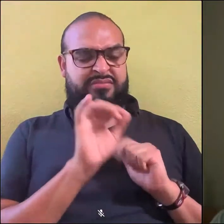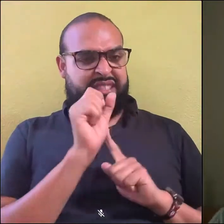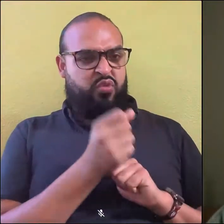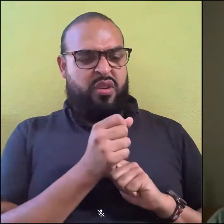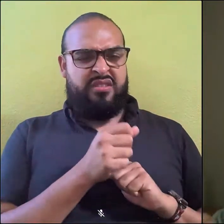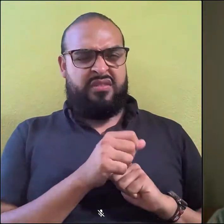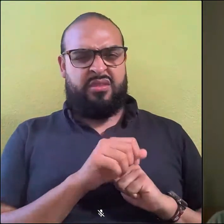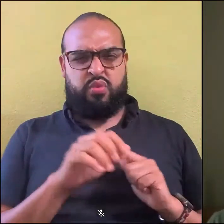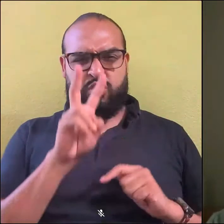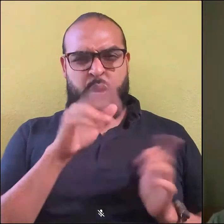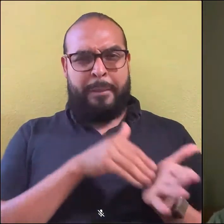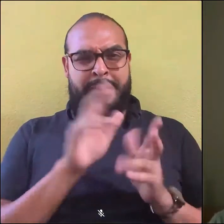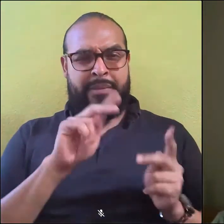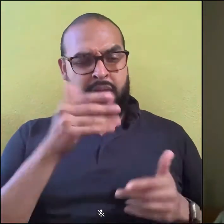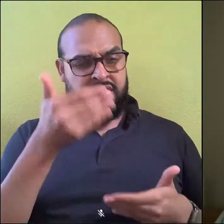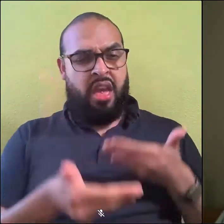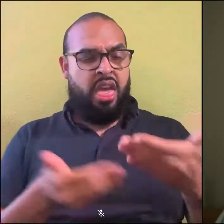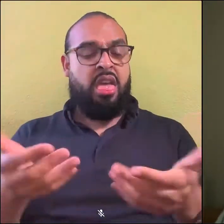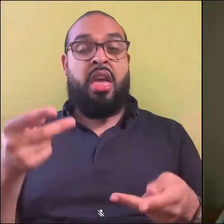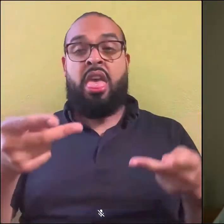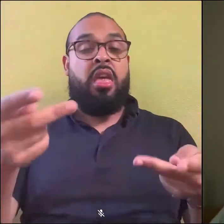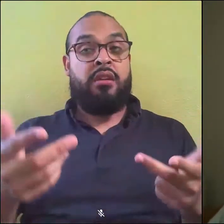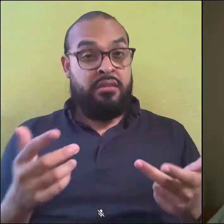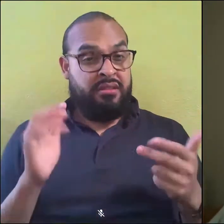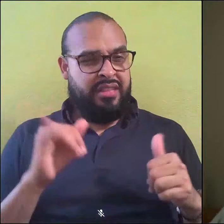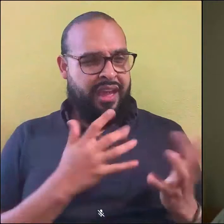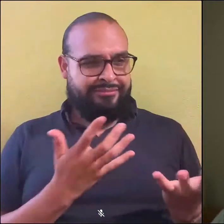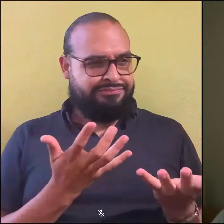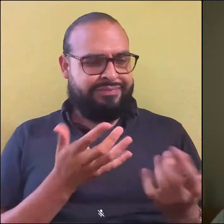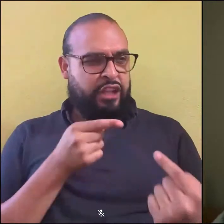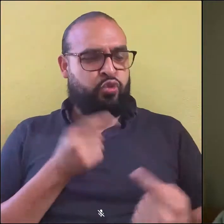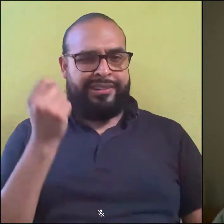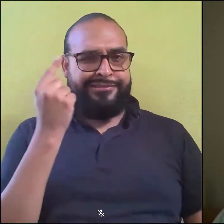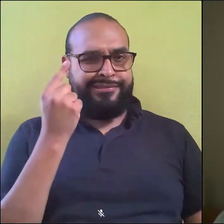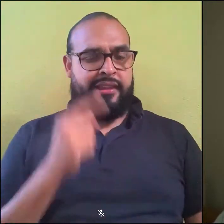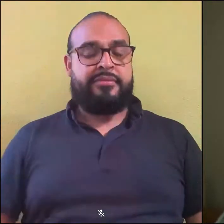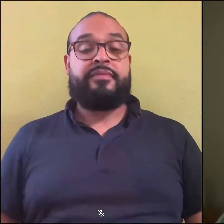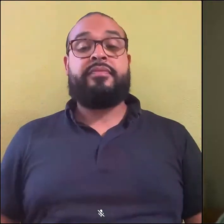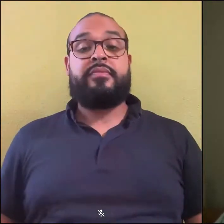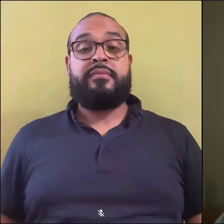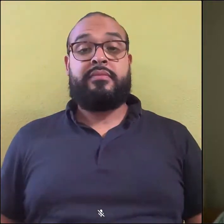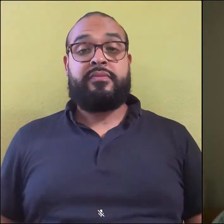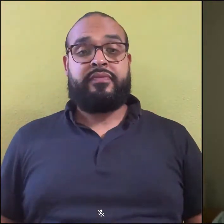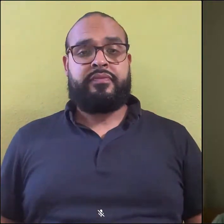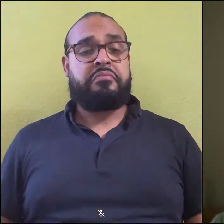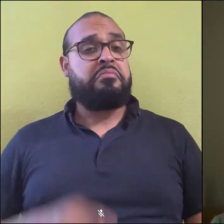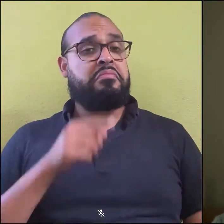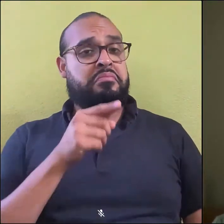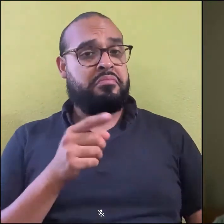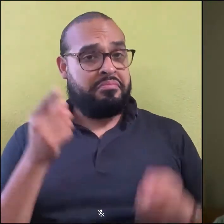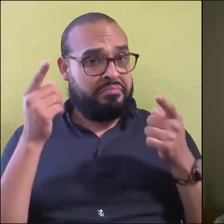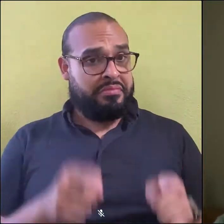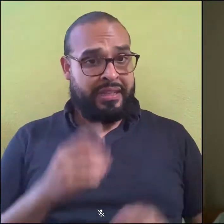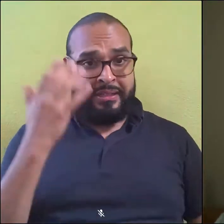abstract. It's hard for me to even wrap my head around that. And by the way, the reason that famine occurred wasn't because there was a drought or a crop failure and